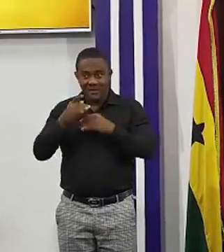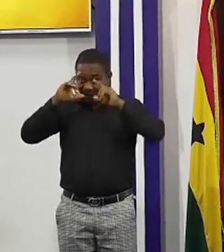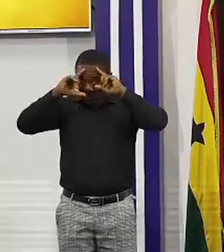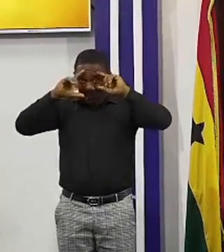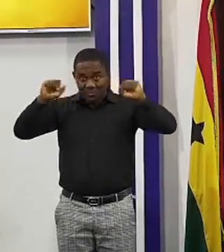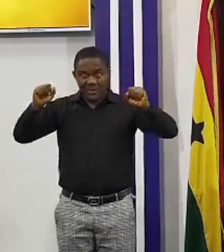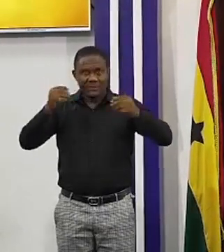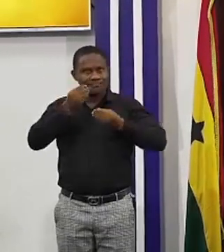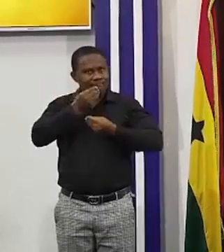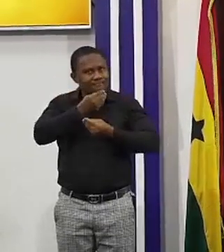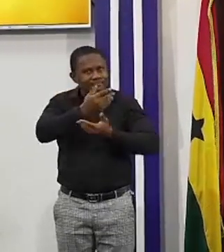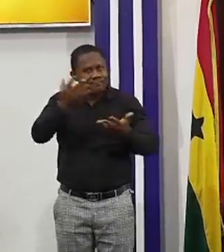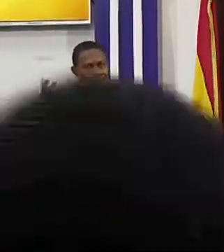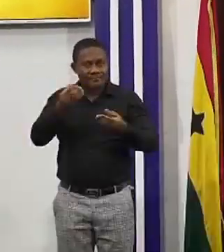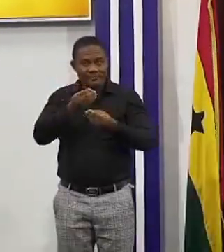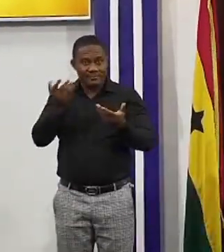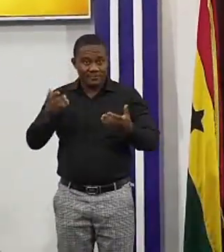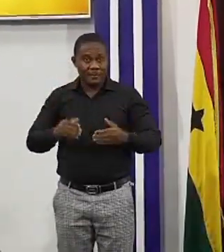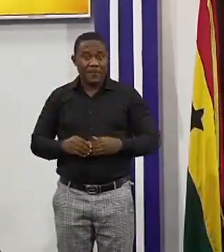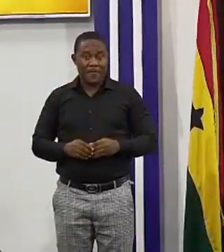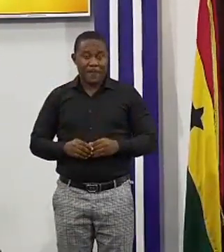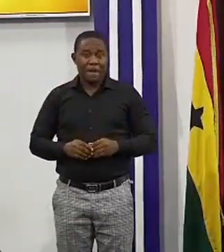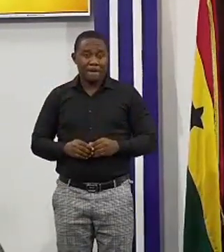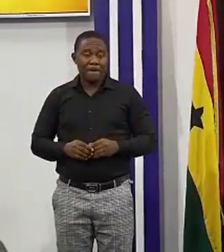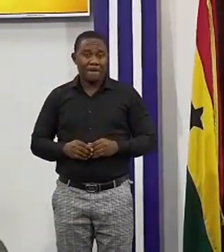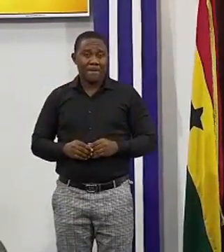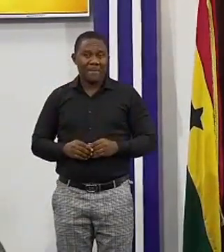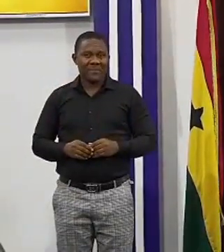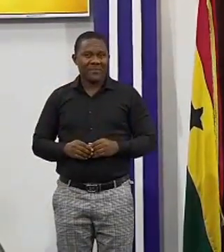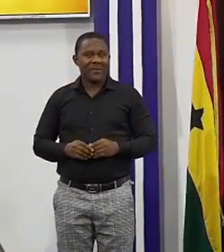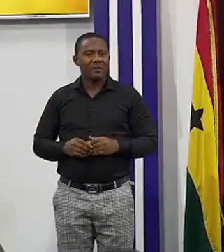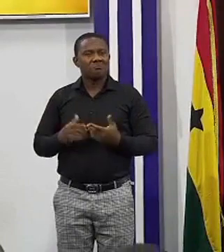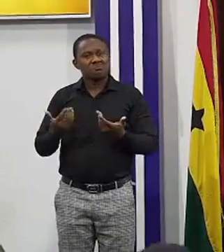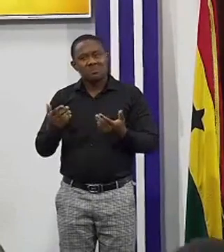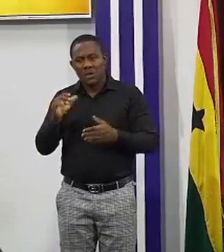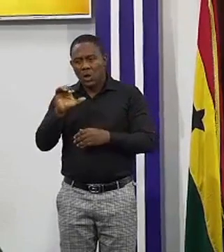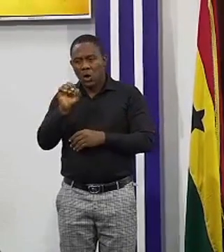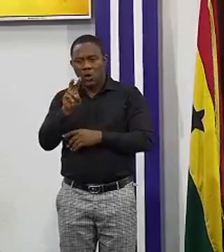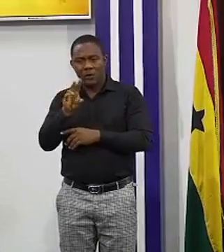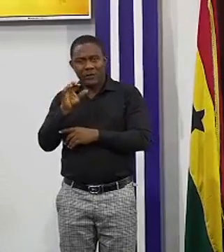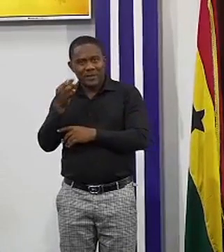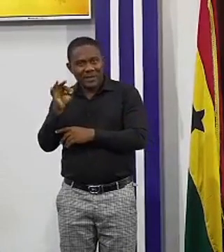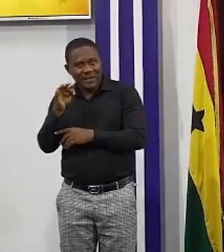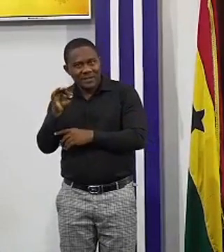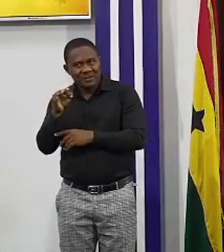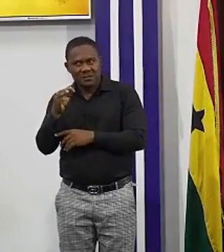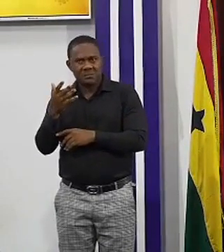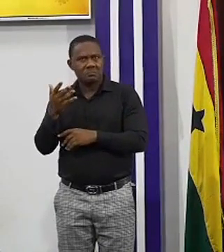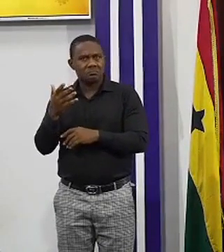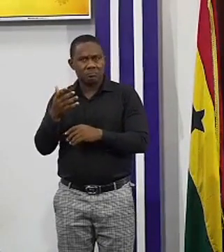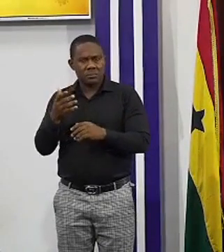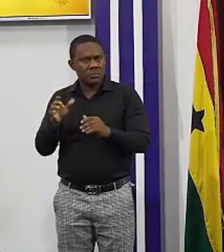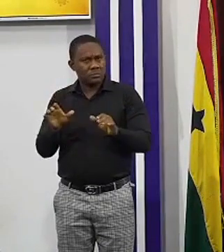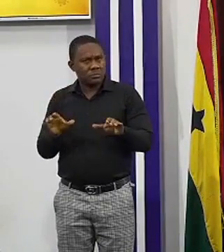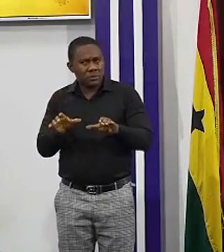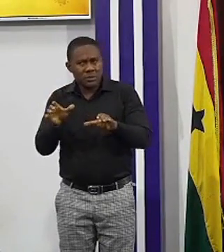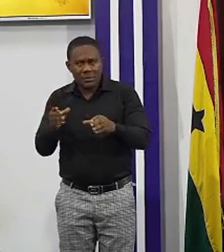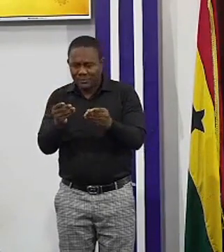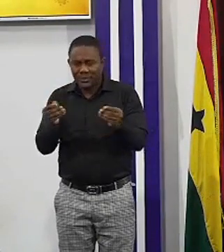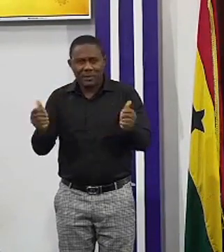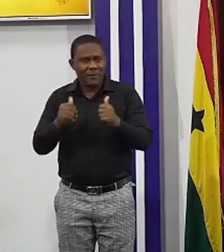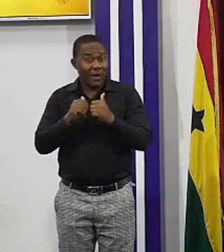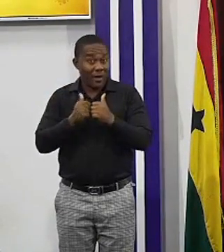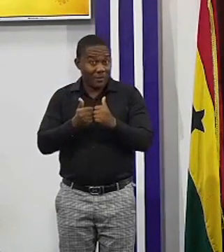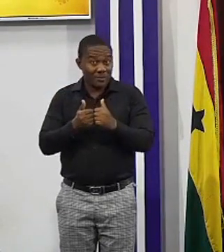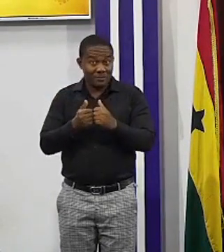a general update, update 7, on Ghana's COVID-19 response program. And today